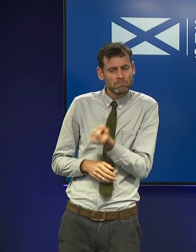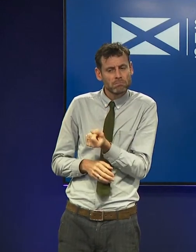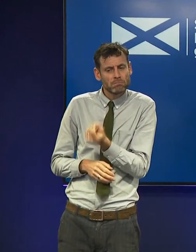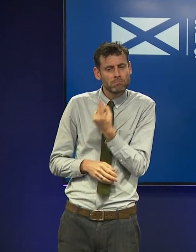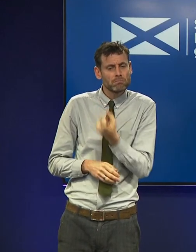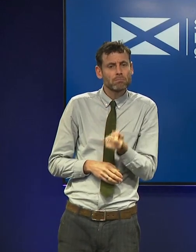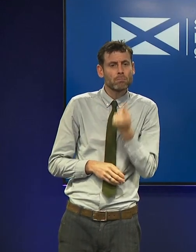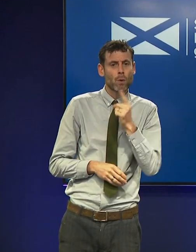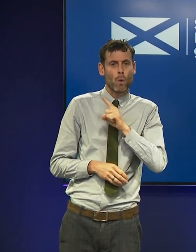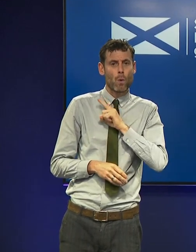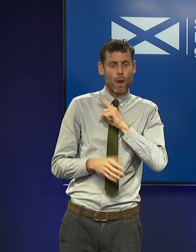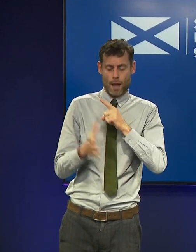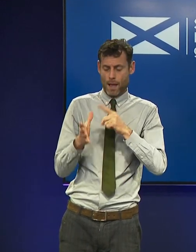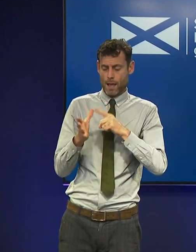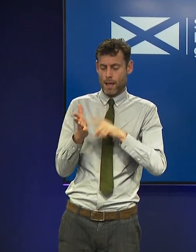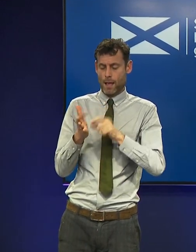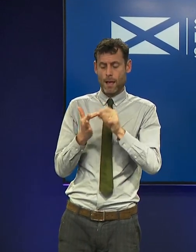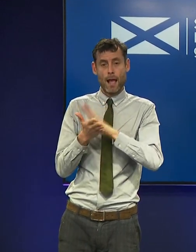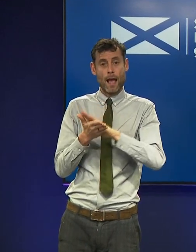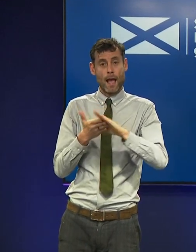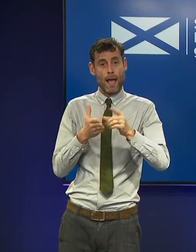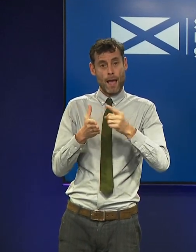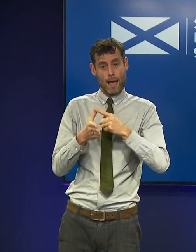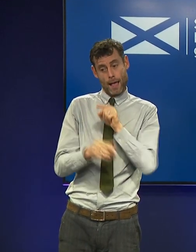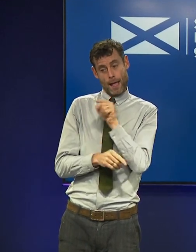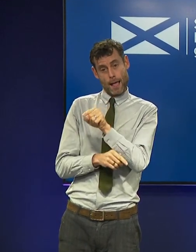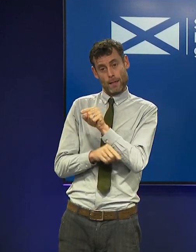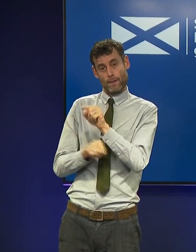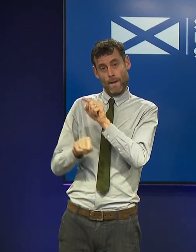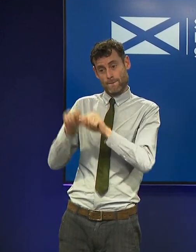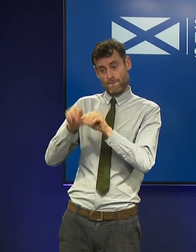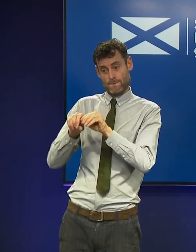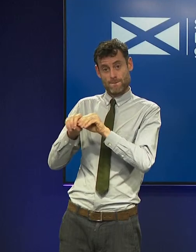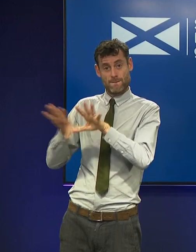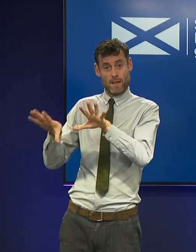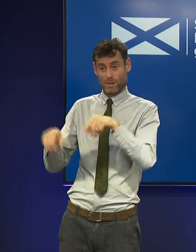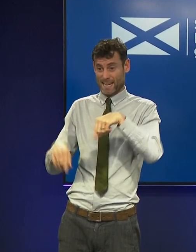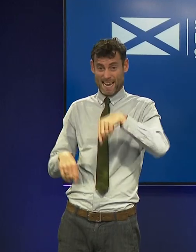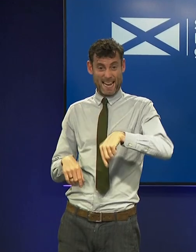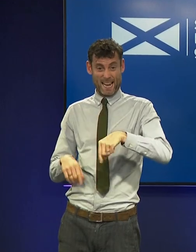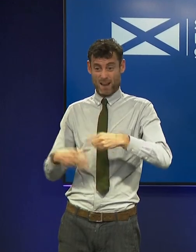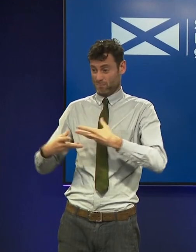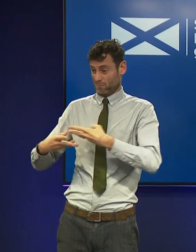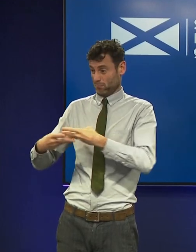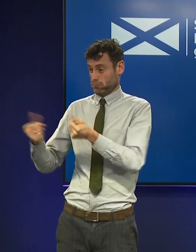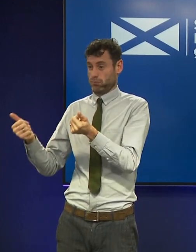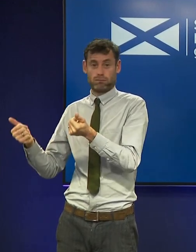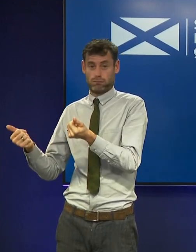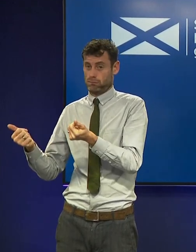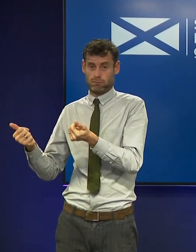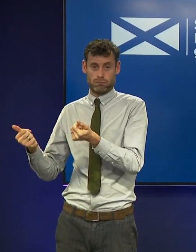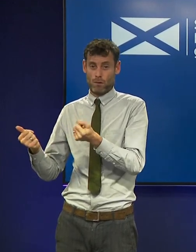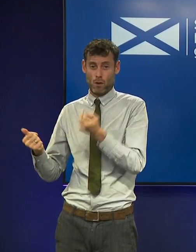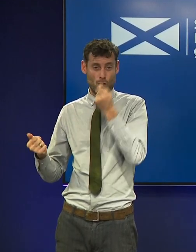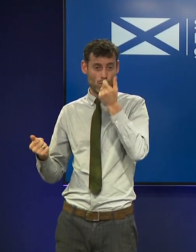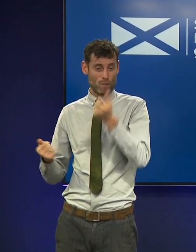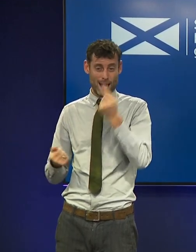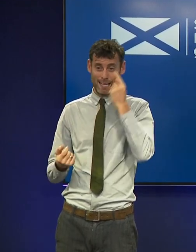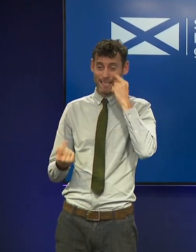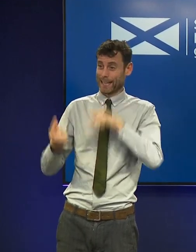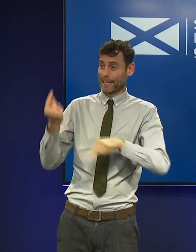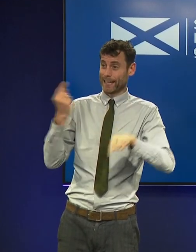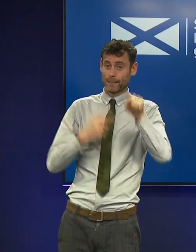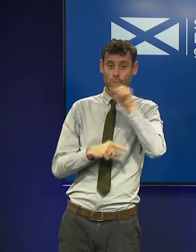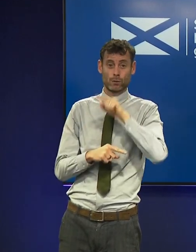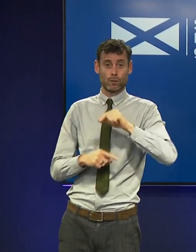alpha variant, which shows this S gene dropout, has pretty much disappeared. You know, there are sporadic cases of it, but it has